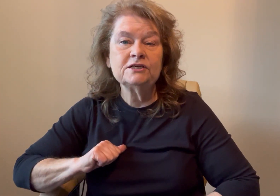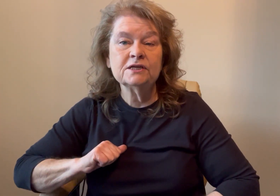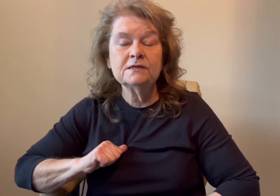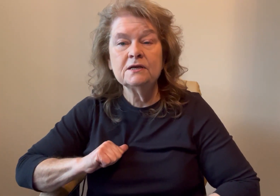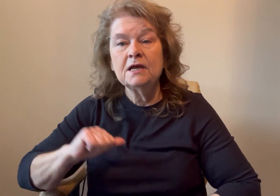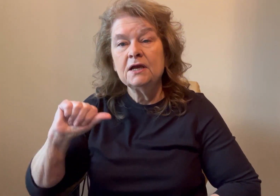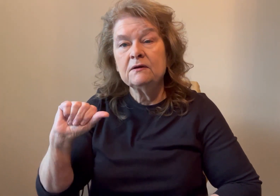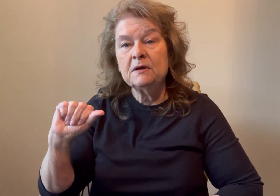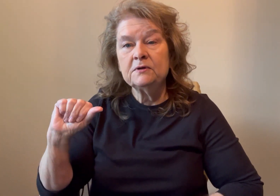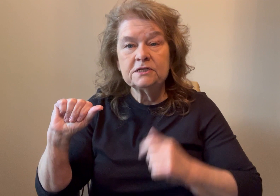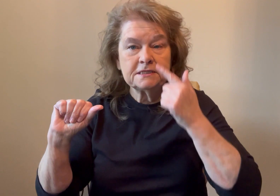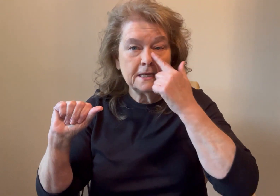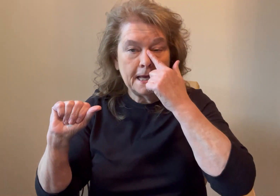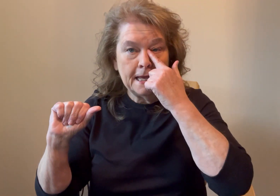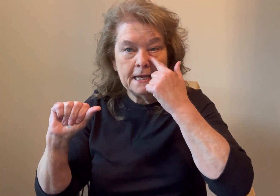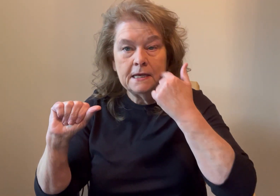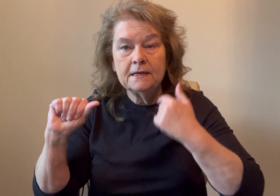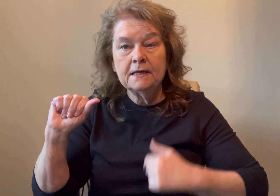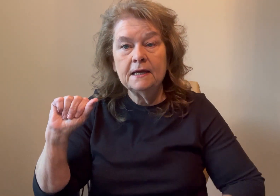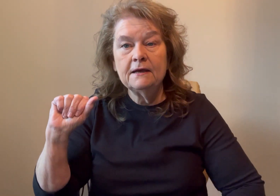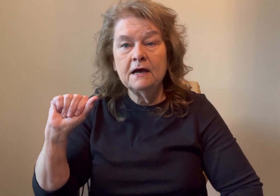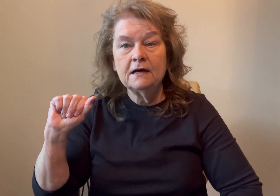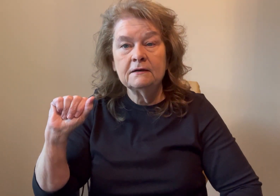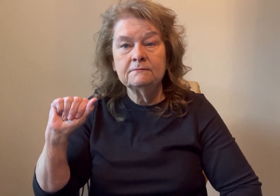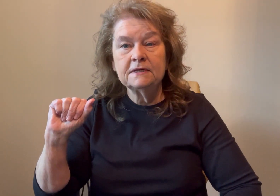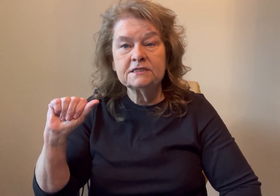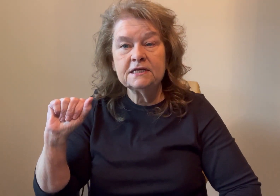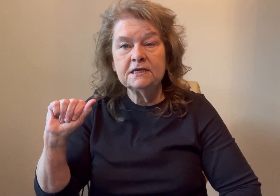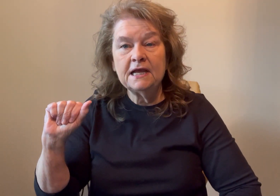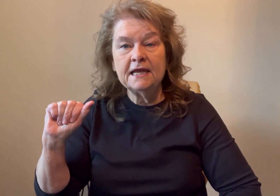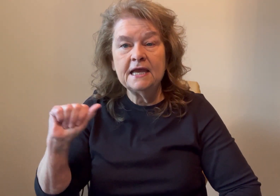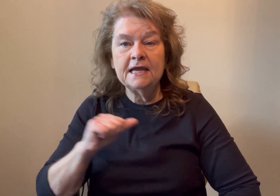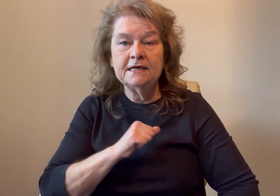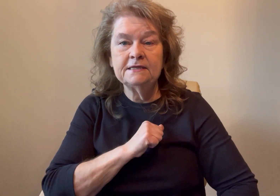Operation, remember just the A, extended A hand.